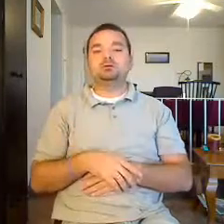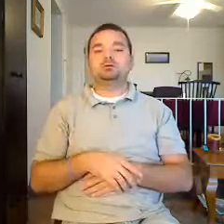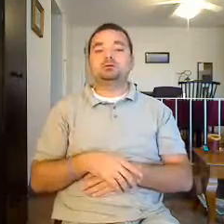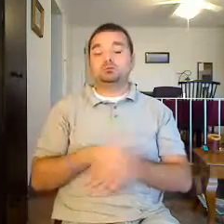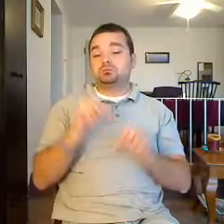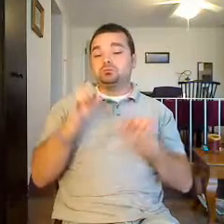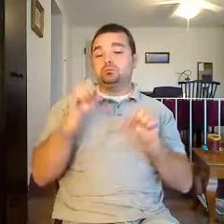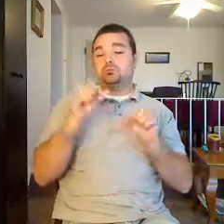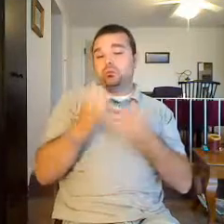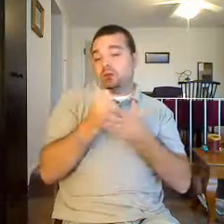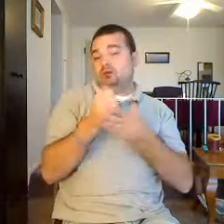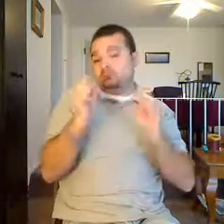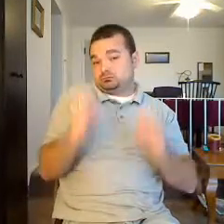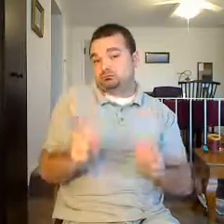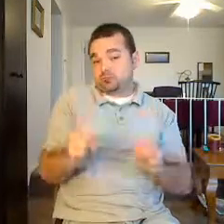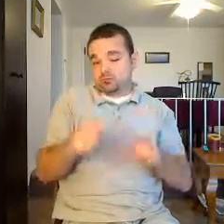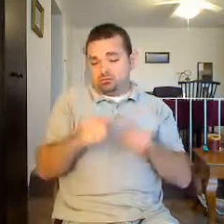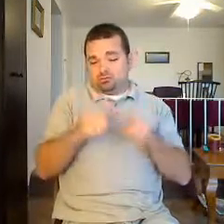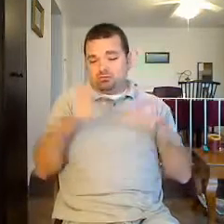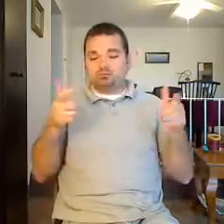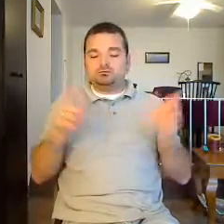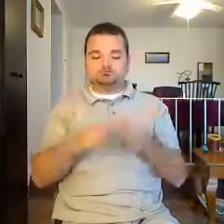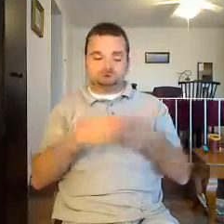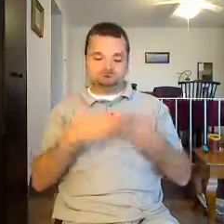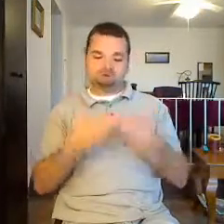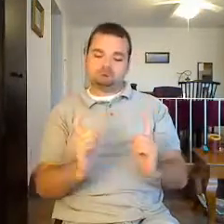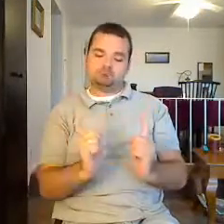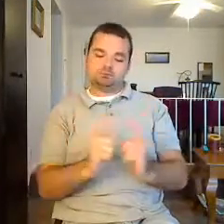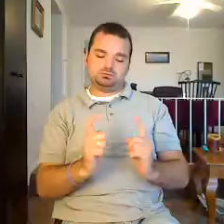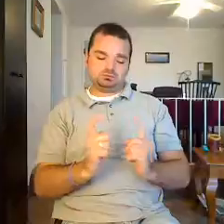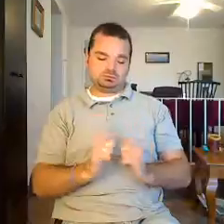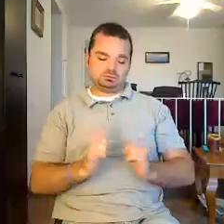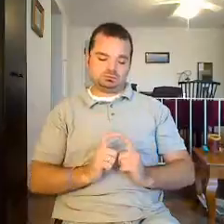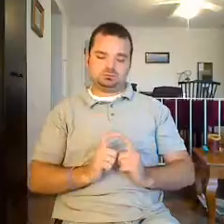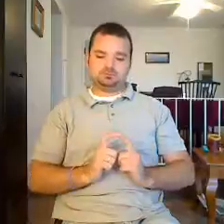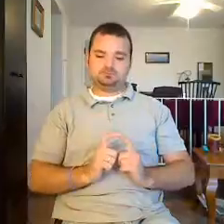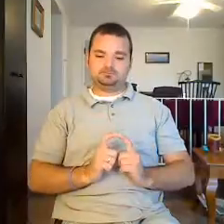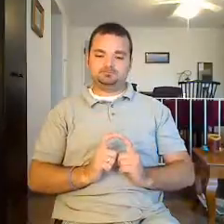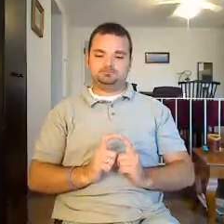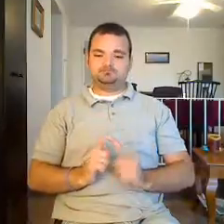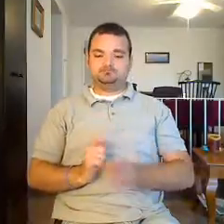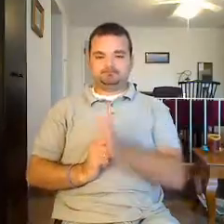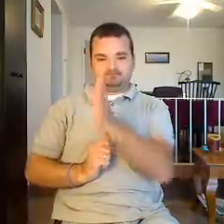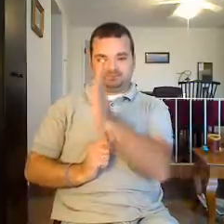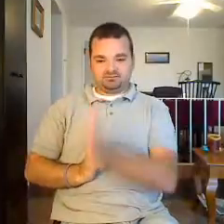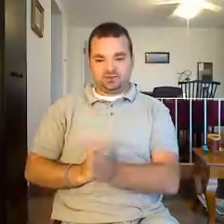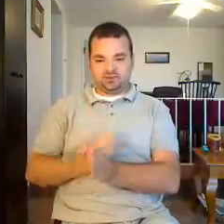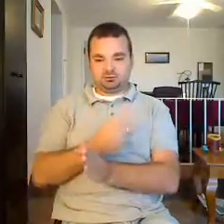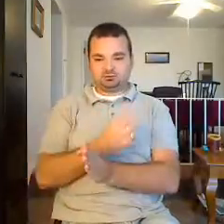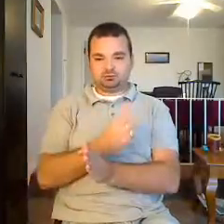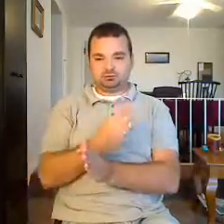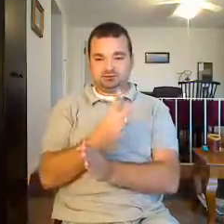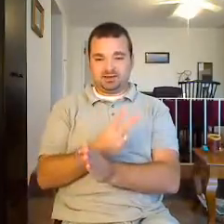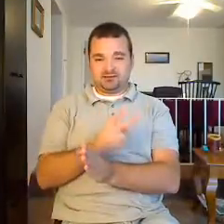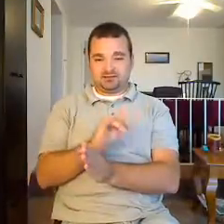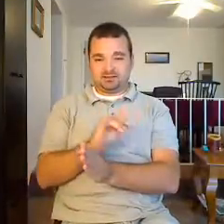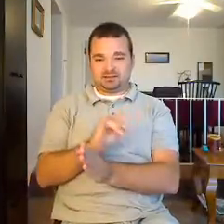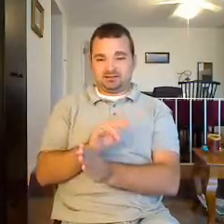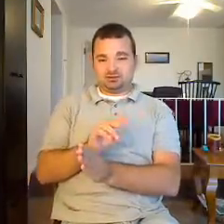help is a large loose-leaf binder. Each sheet can be divided vertically 2.5 inches from the left edge, and notes are recorded to the